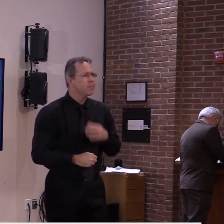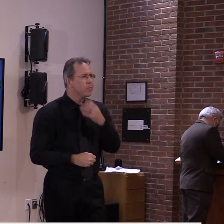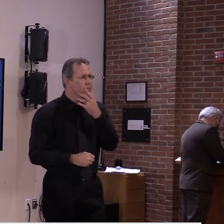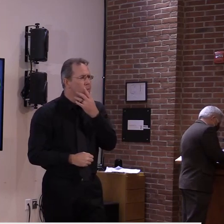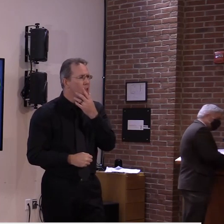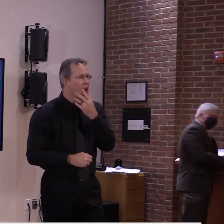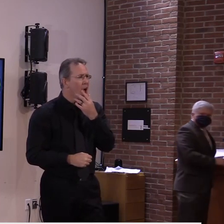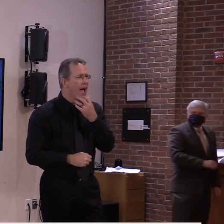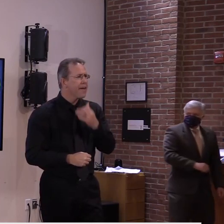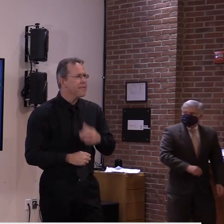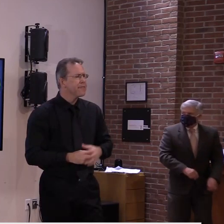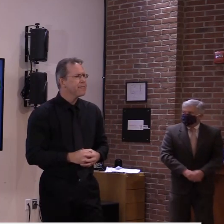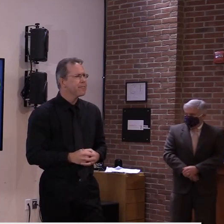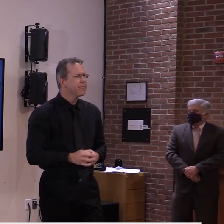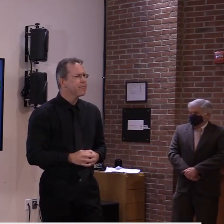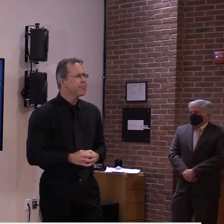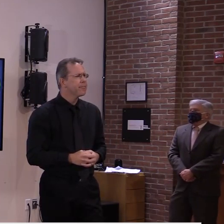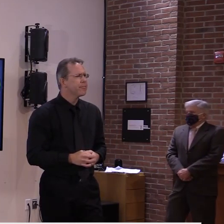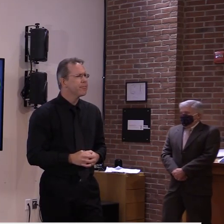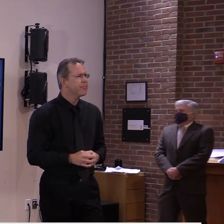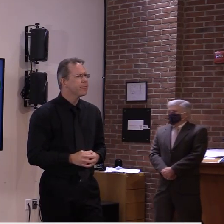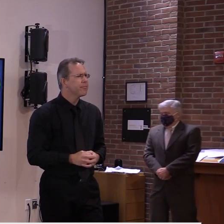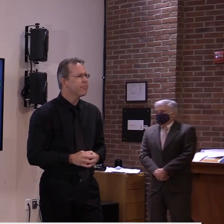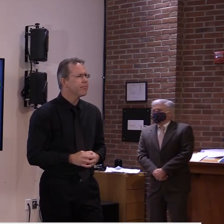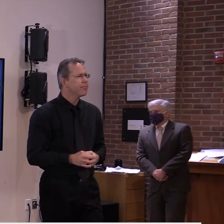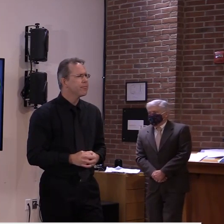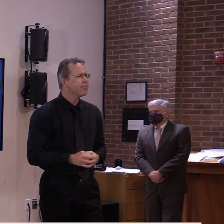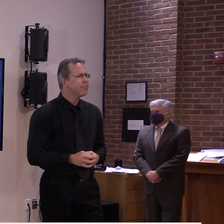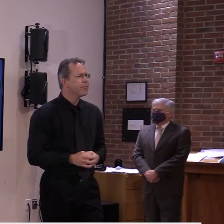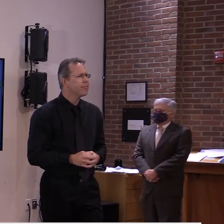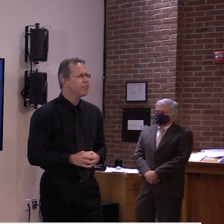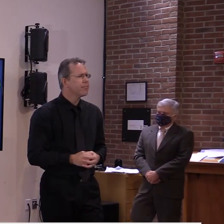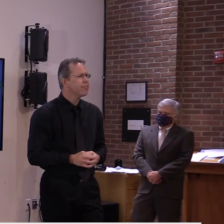of Pfizer vaccine they would like.